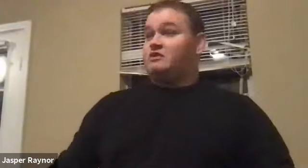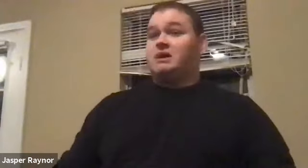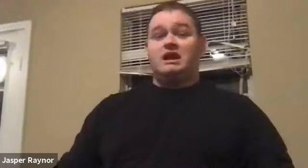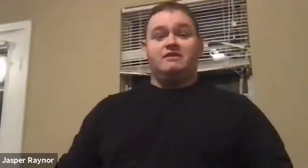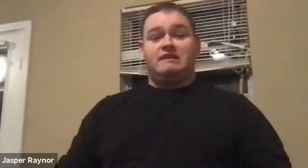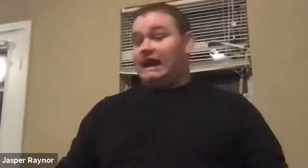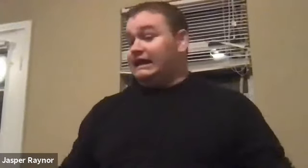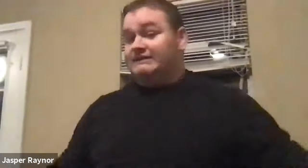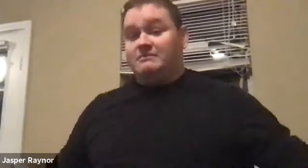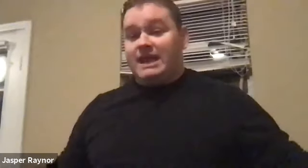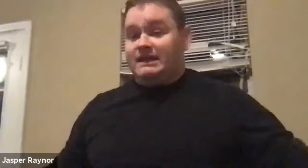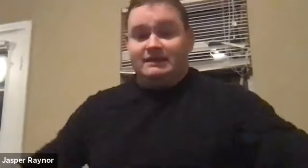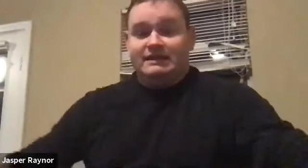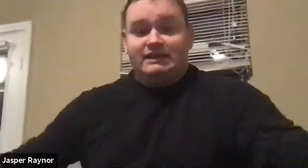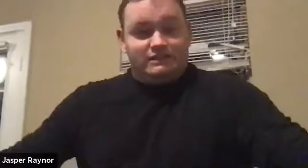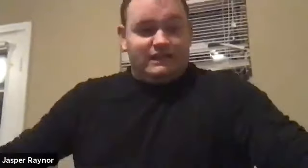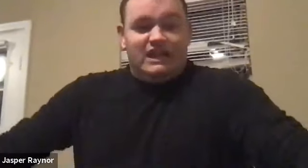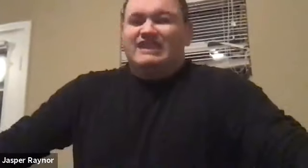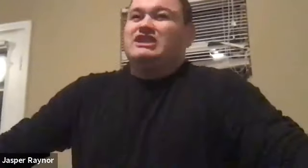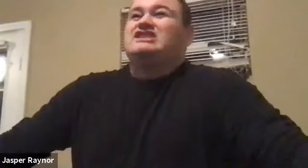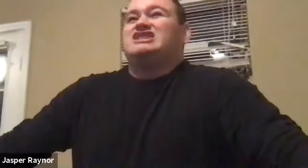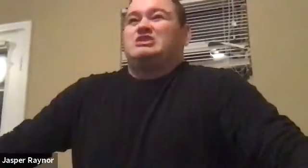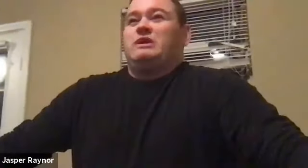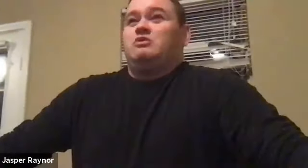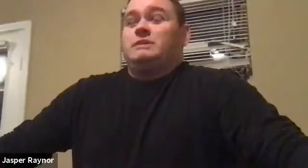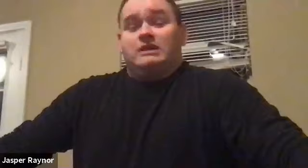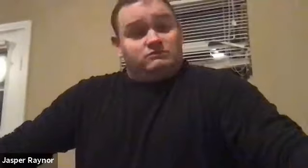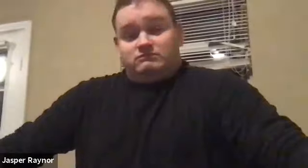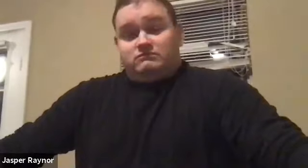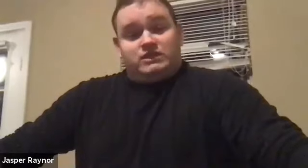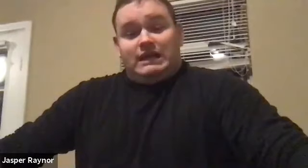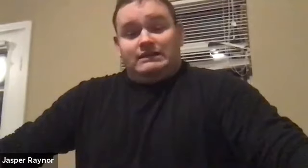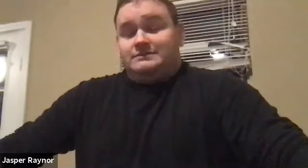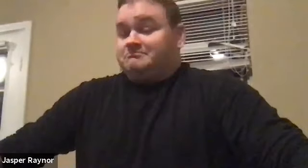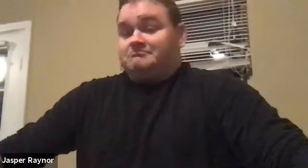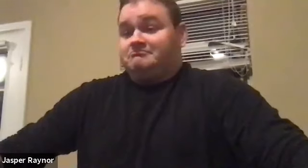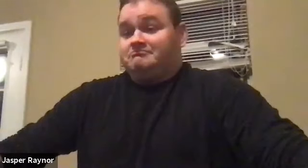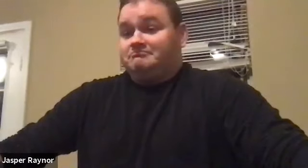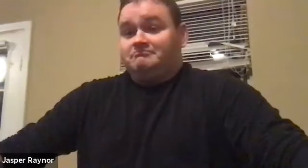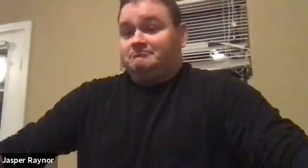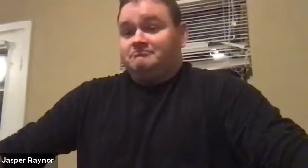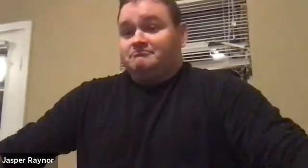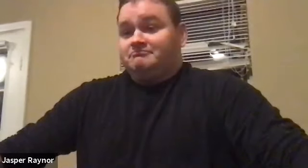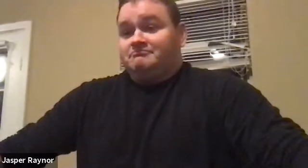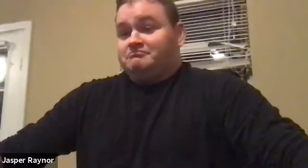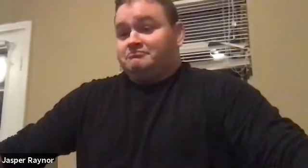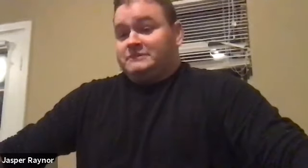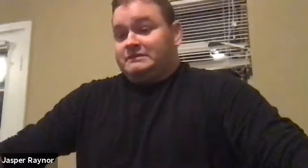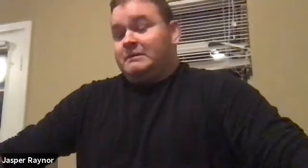bit of it. I ain't even mad. She's such a sweet woman. No, she lied. Mm-hmm.